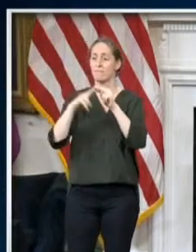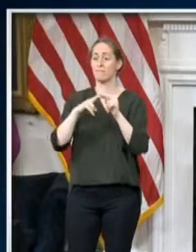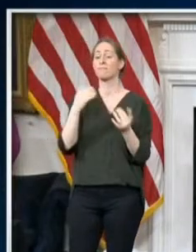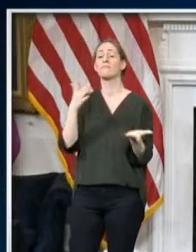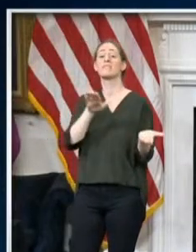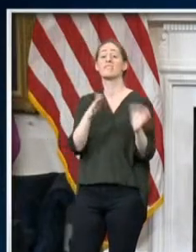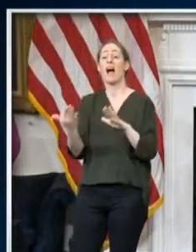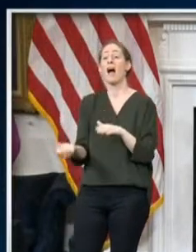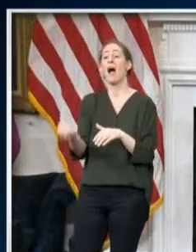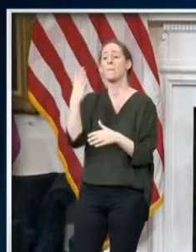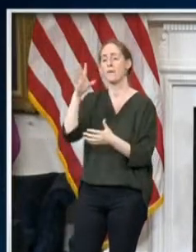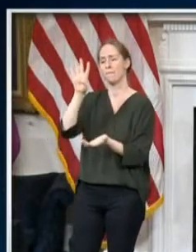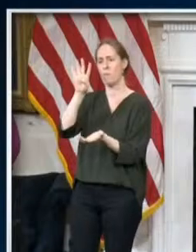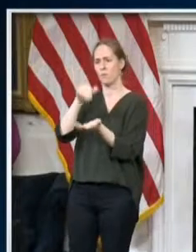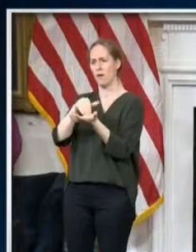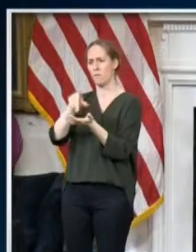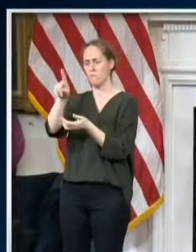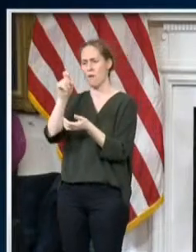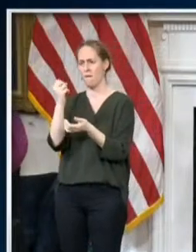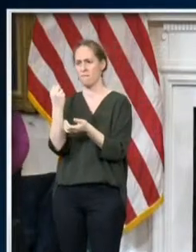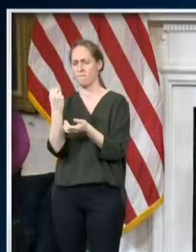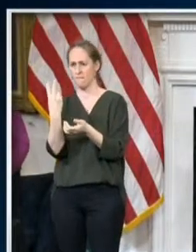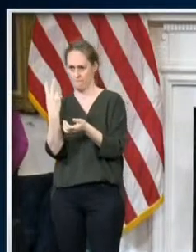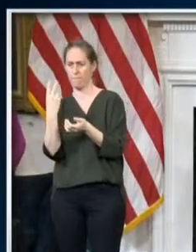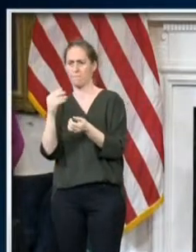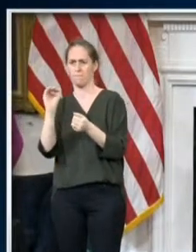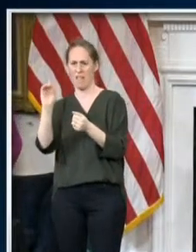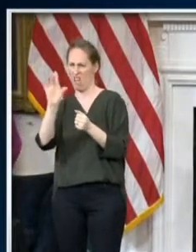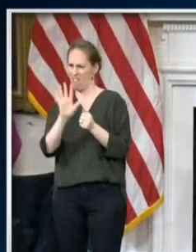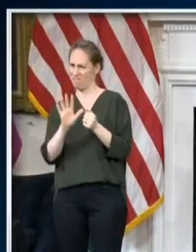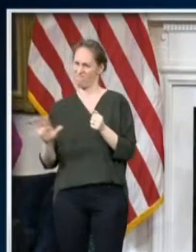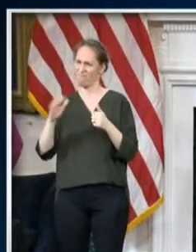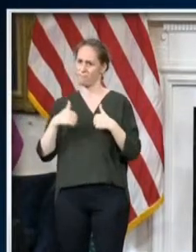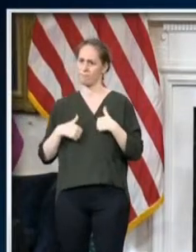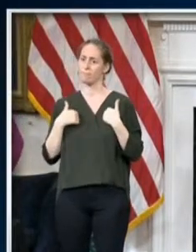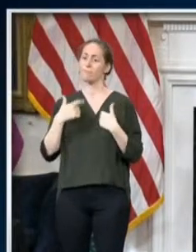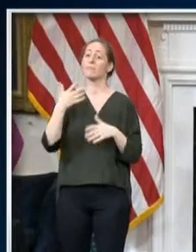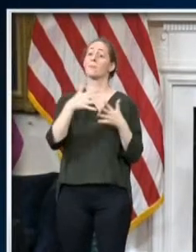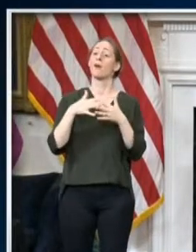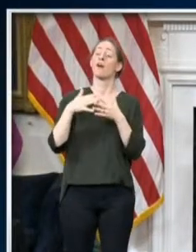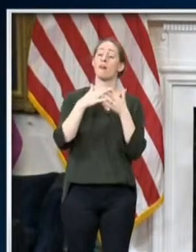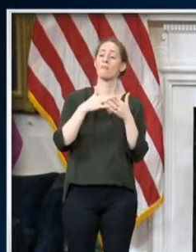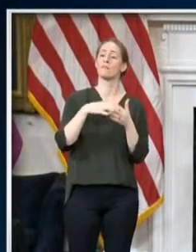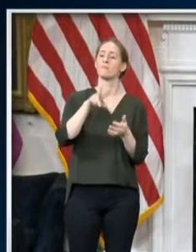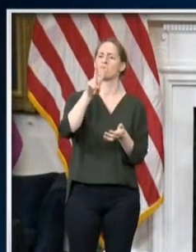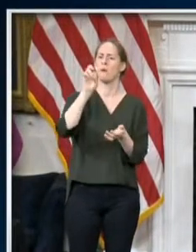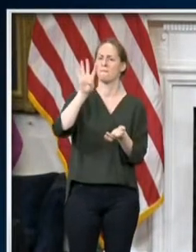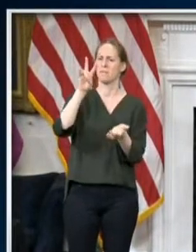4,112 Marylanders and over 247,000